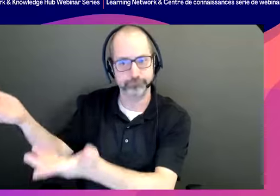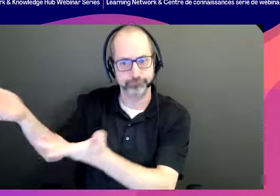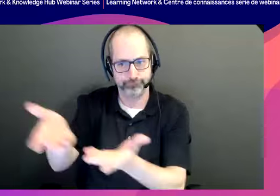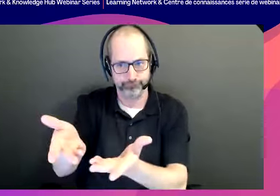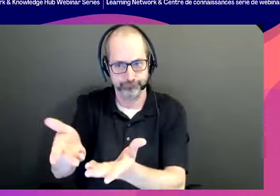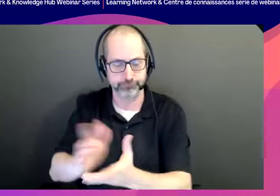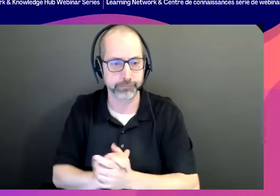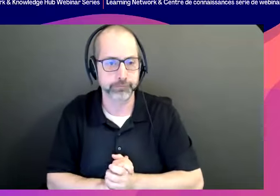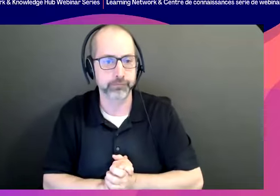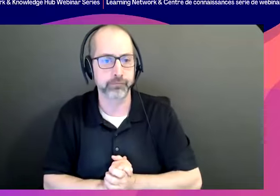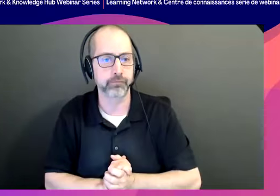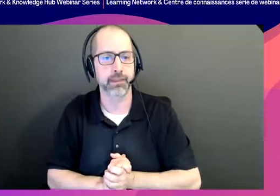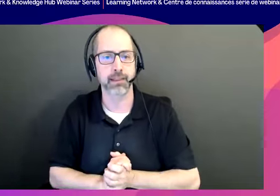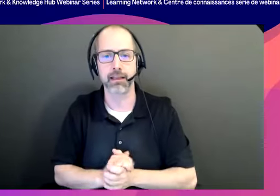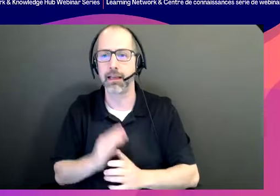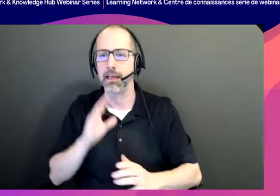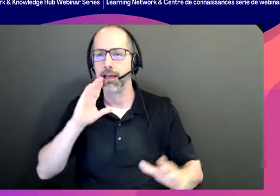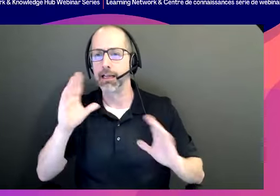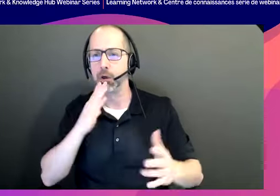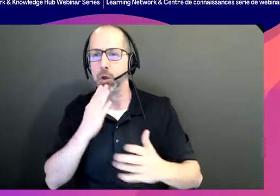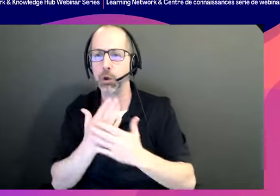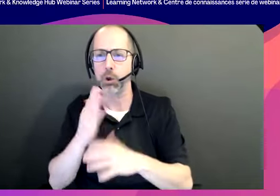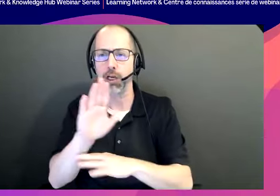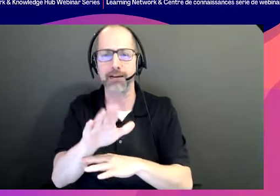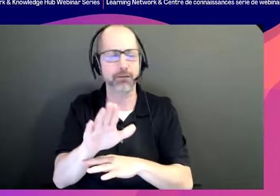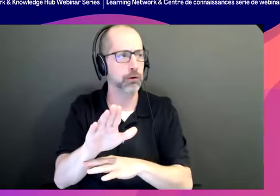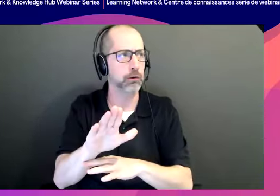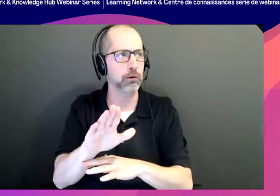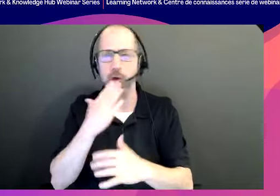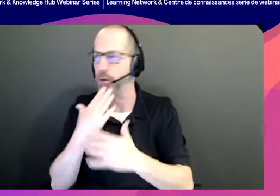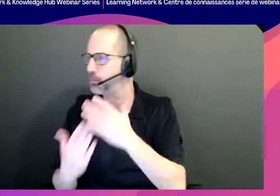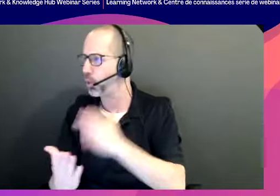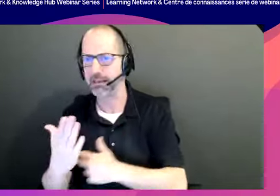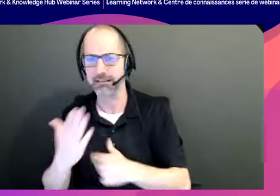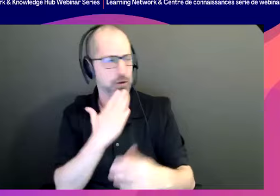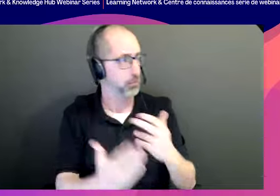Hello, good afternoon, or good morning, some places like here.